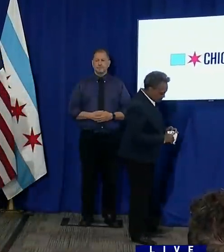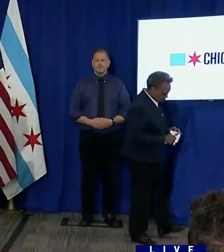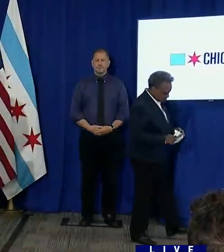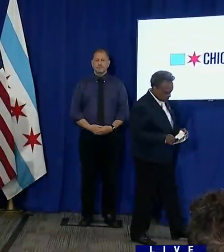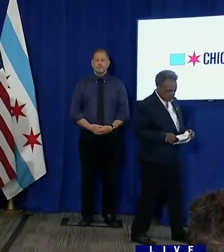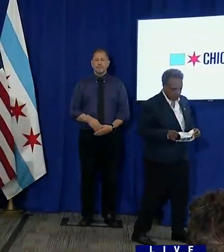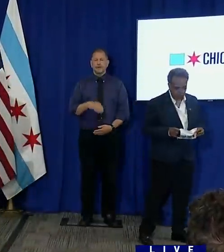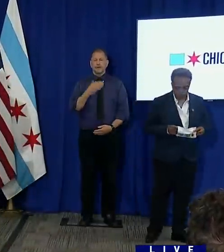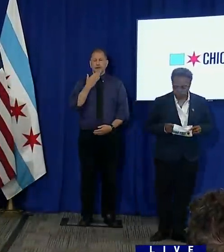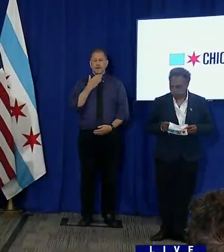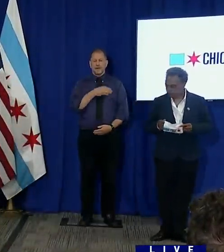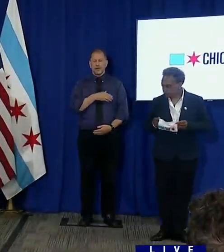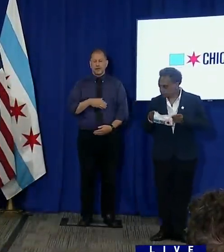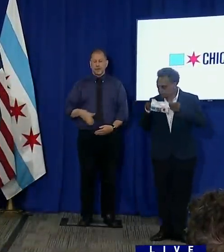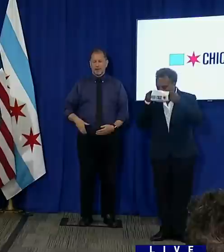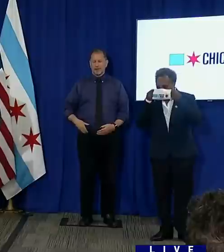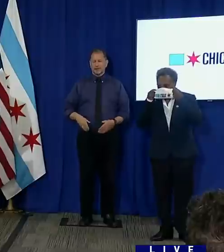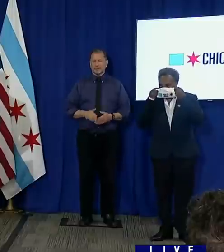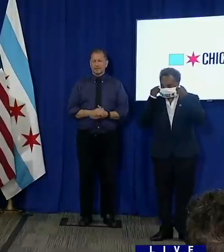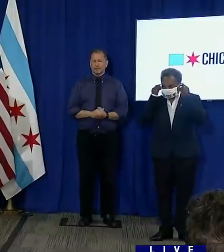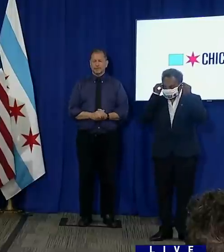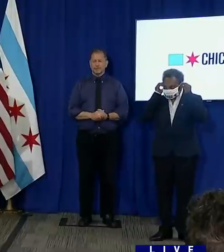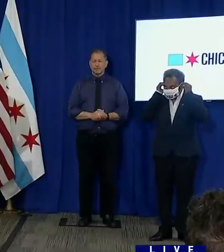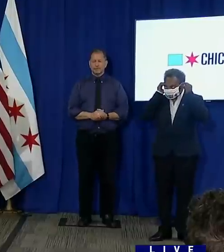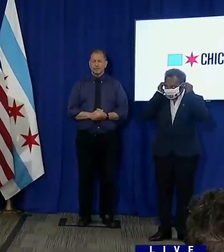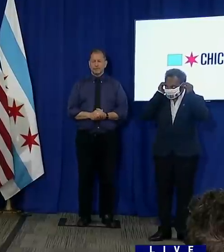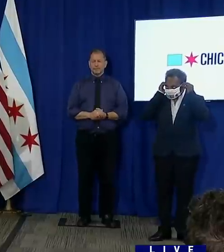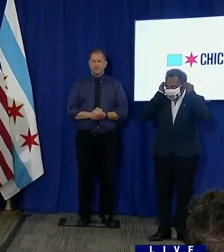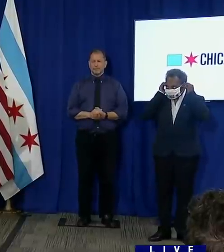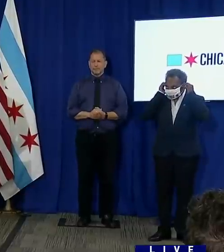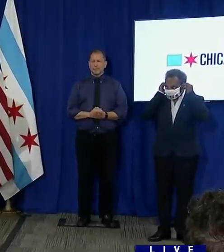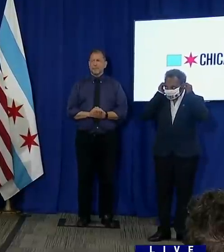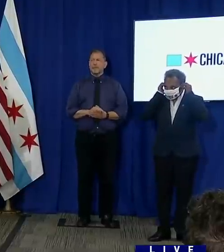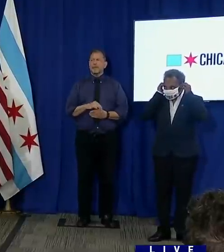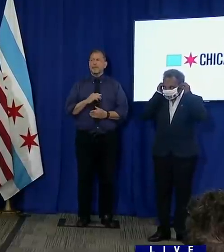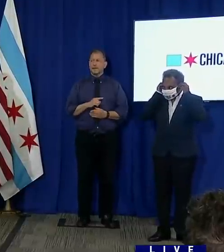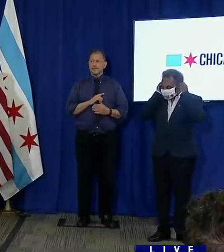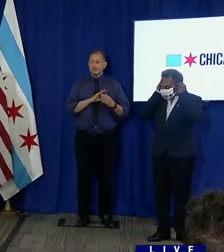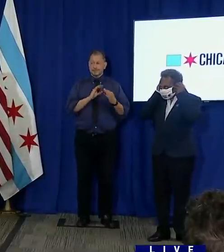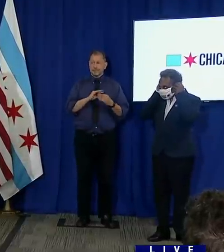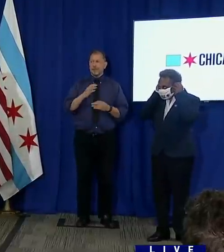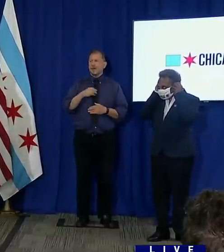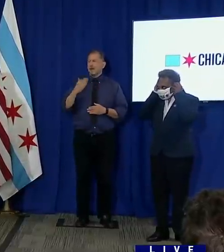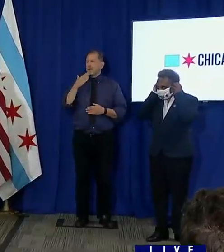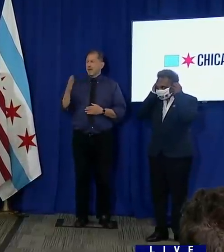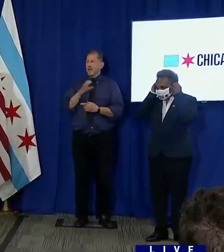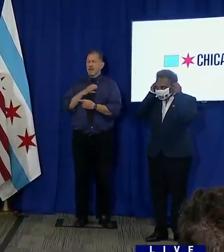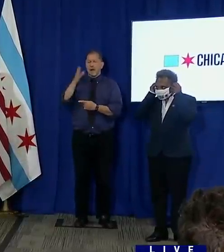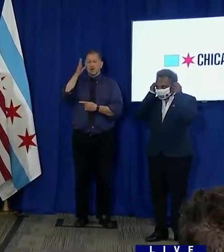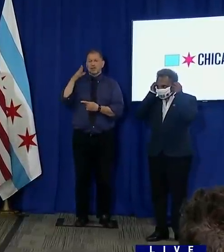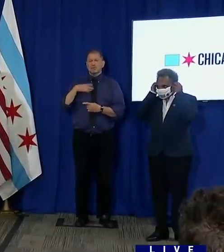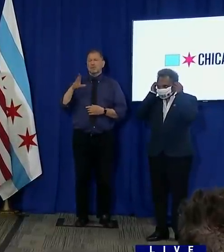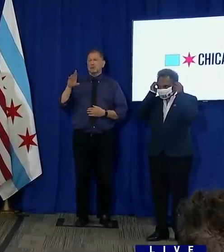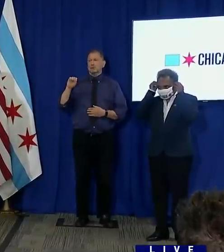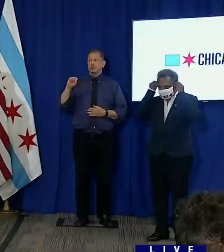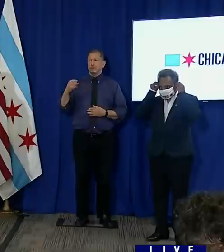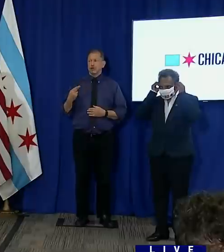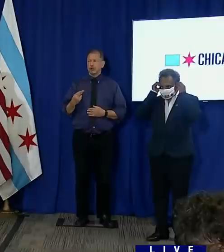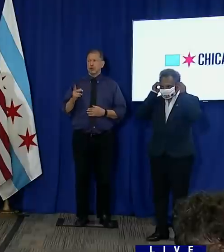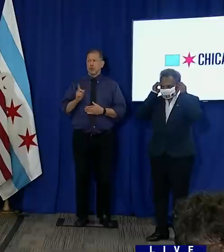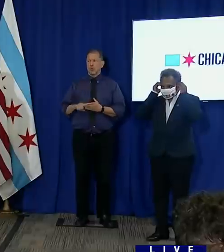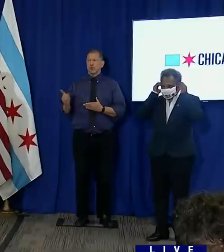Thank you, Mayor. And let me echo the mayor's sentiment to Congressman Rush. Thank you so much,